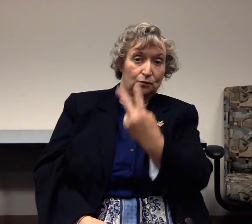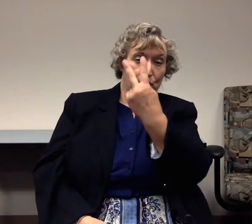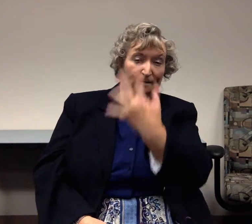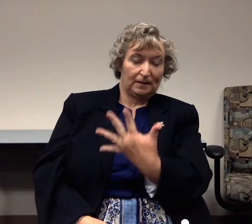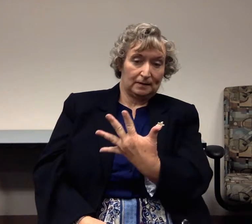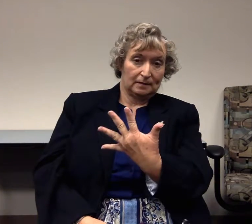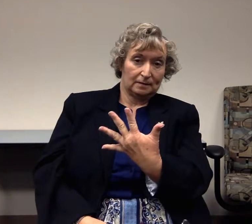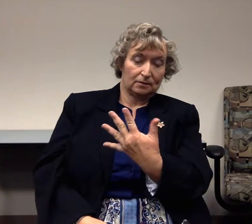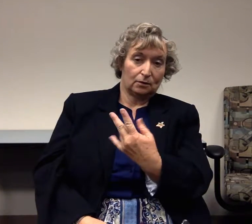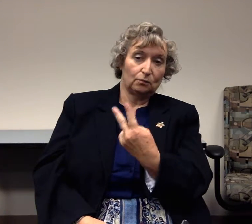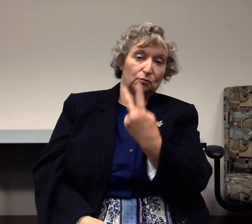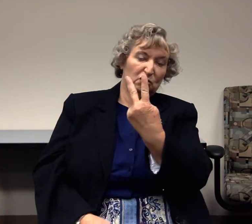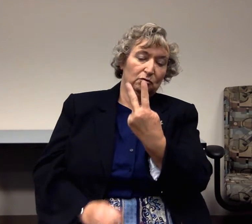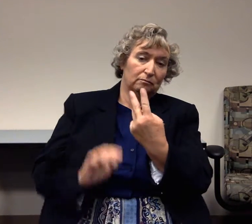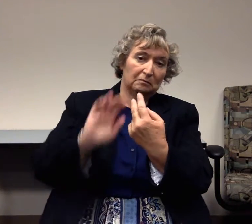2/5 are what we call patriots.